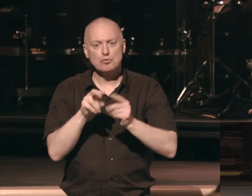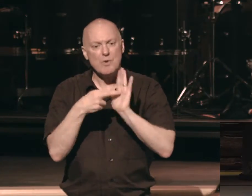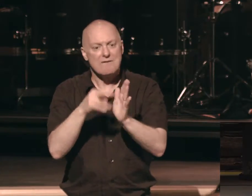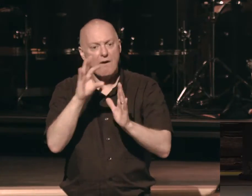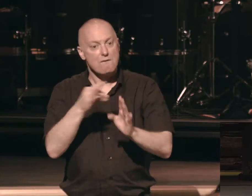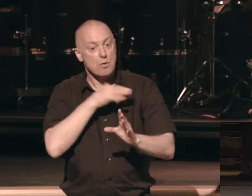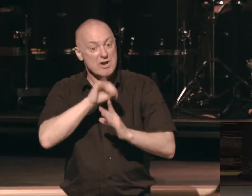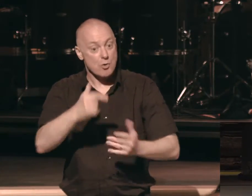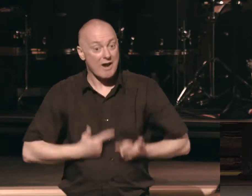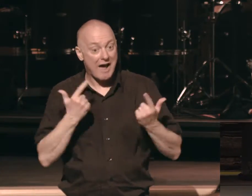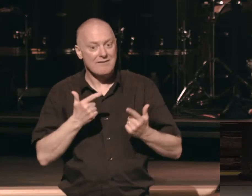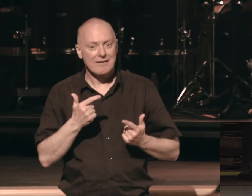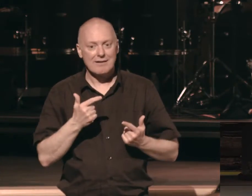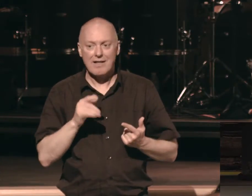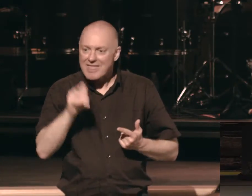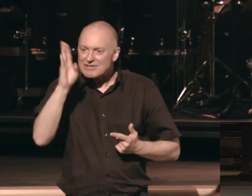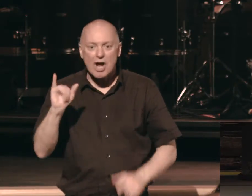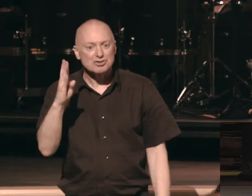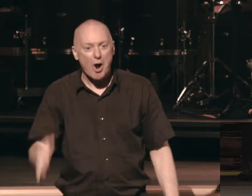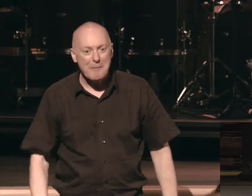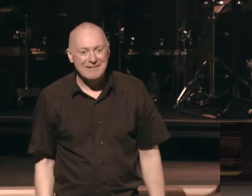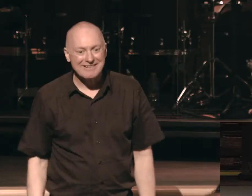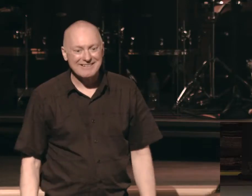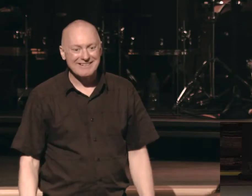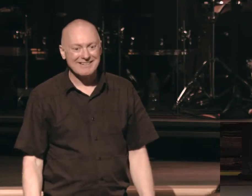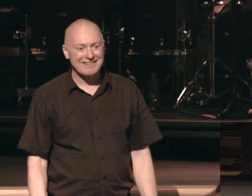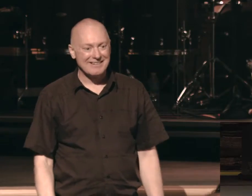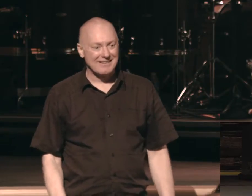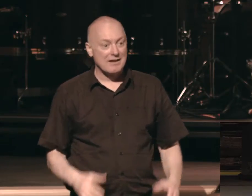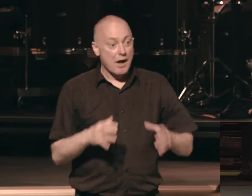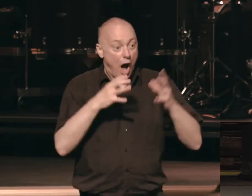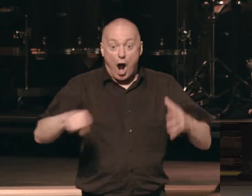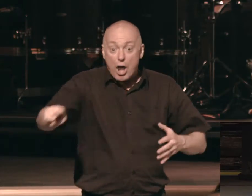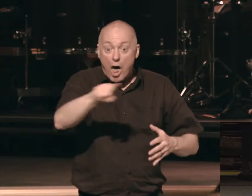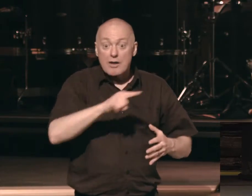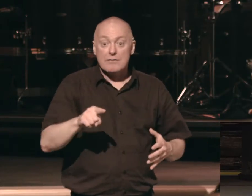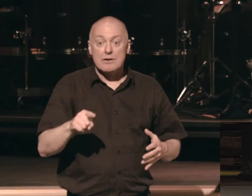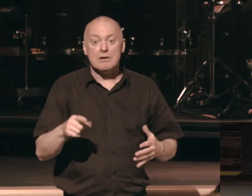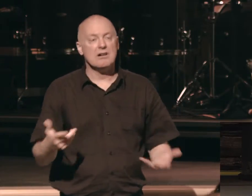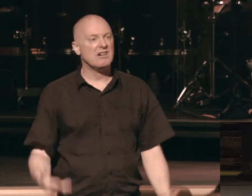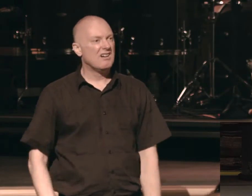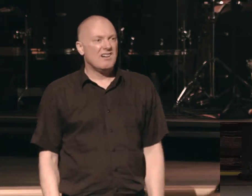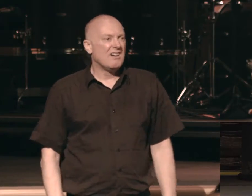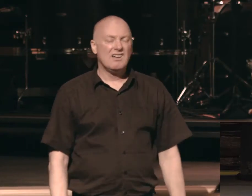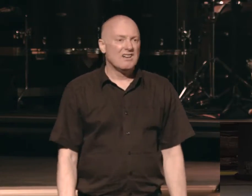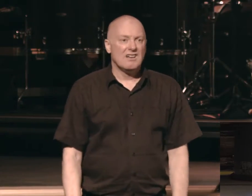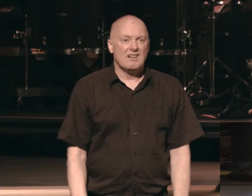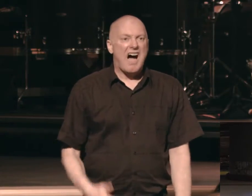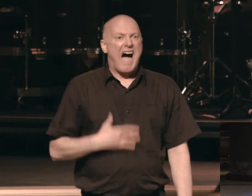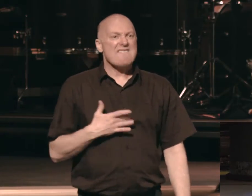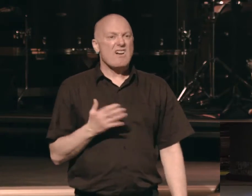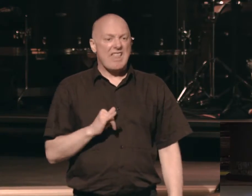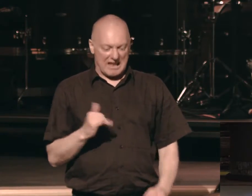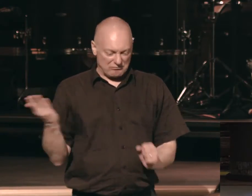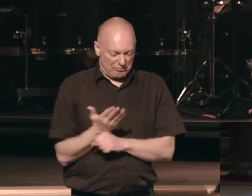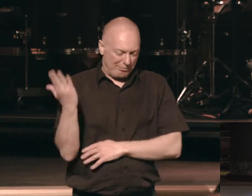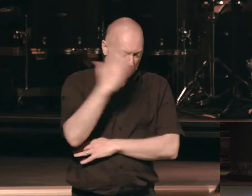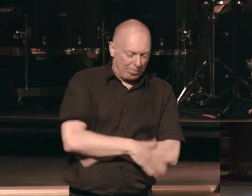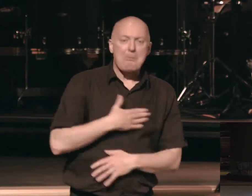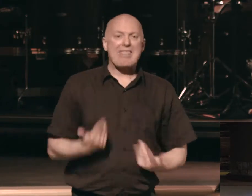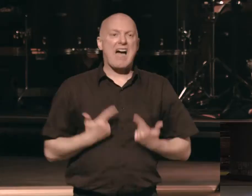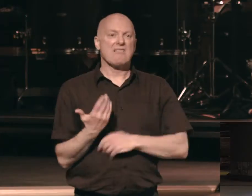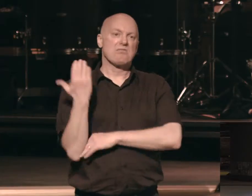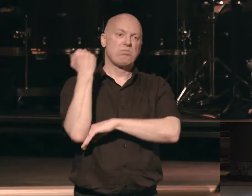bear fruit in your life. Why? Because God specializes in the comeback. And a lot of you have been written off. A lot of you may feel like a cut down tree in a stump right